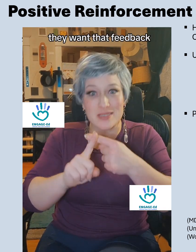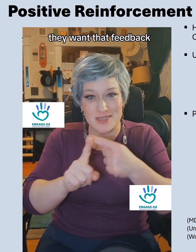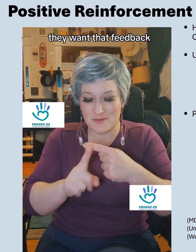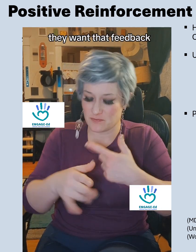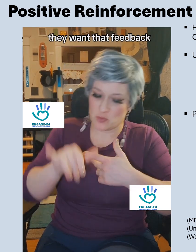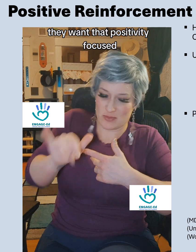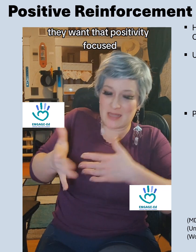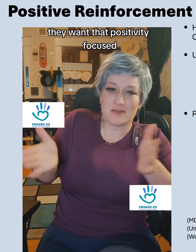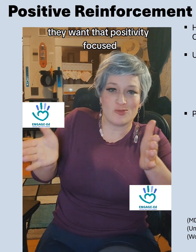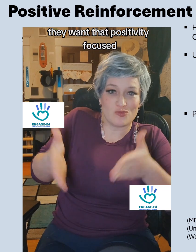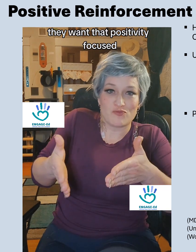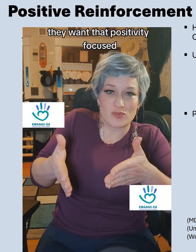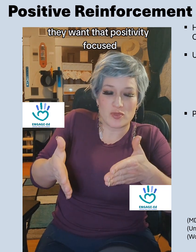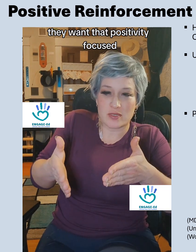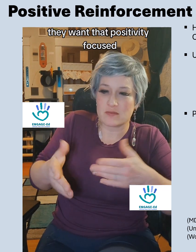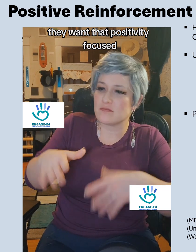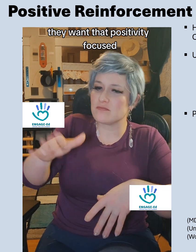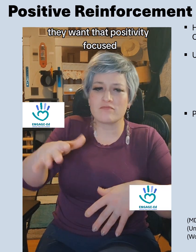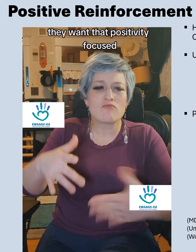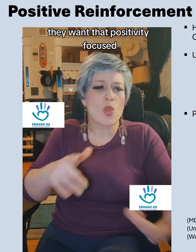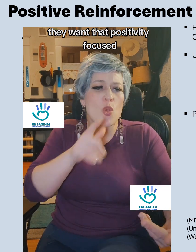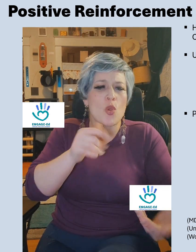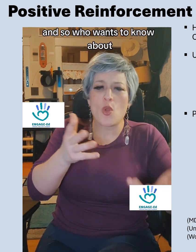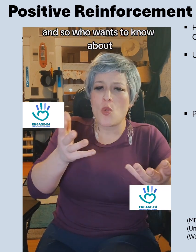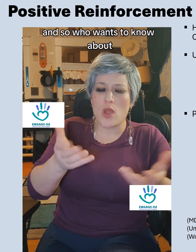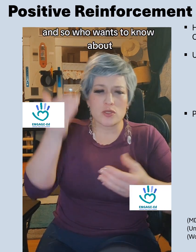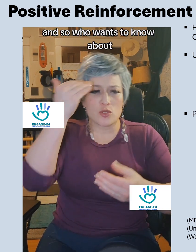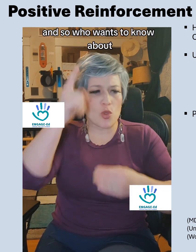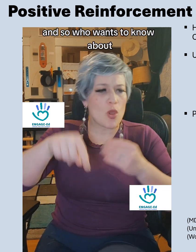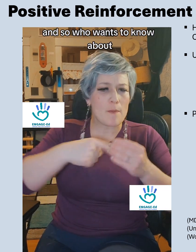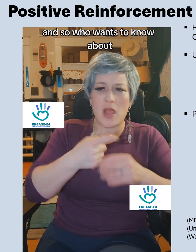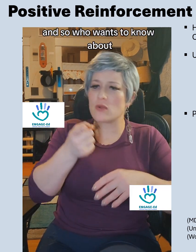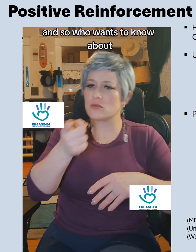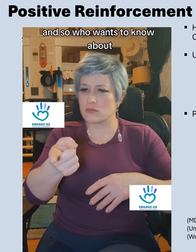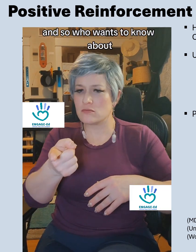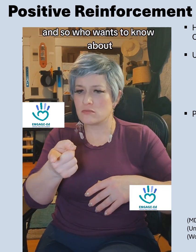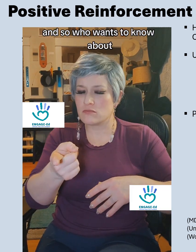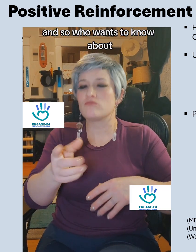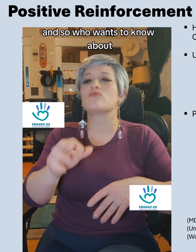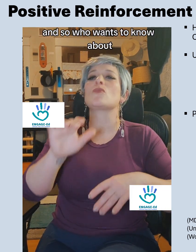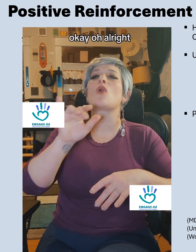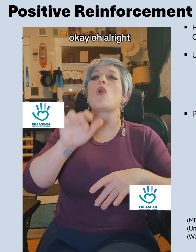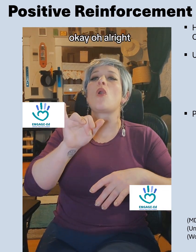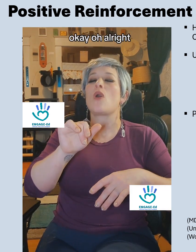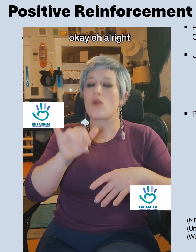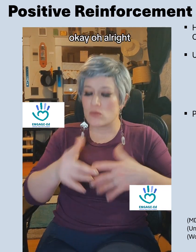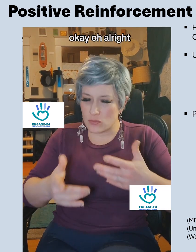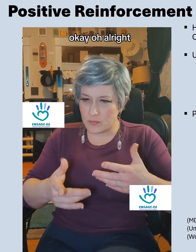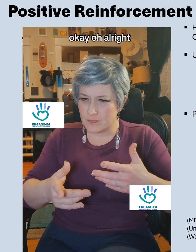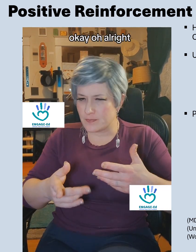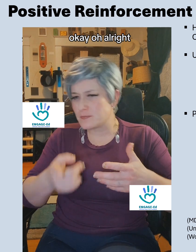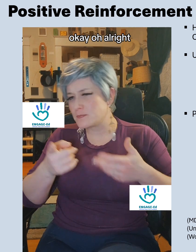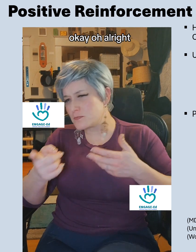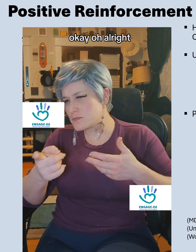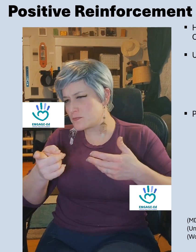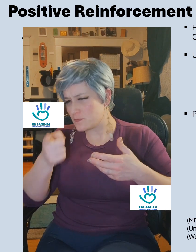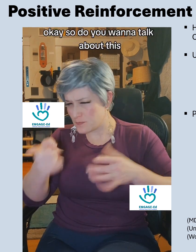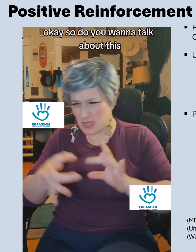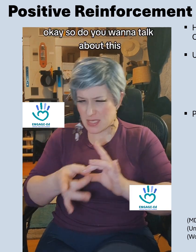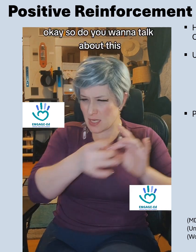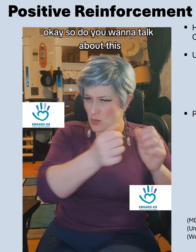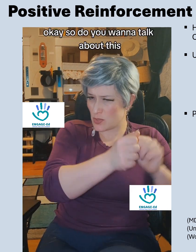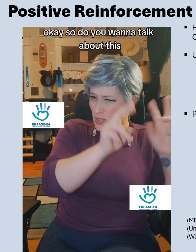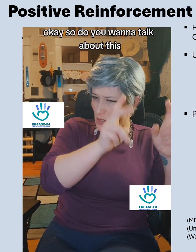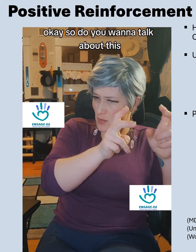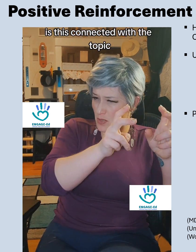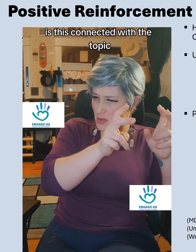that feedback. They want that positivity focused. And so who wants to know about, oh, okay. Oh, all right. Okay, so do